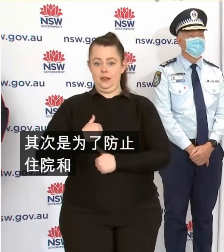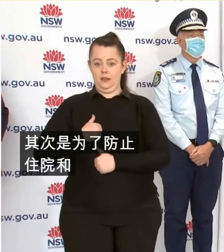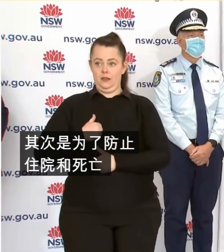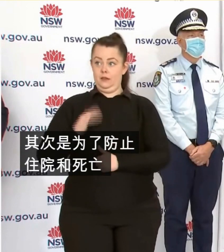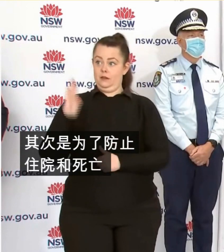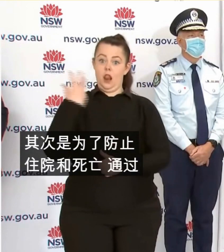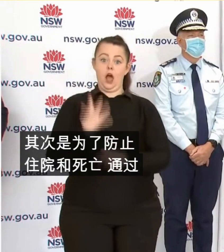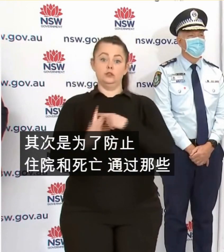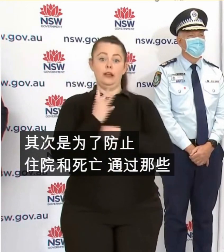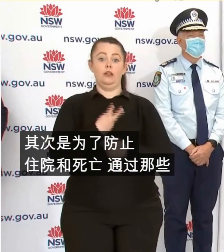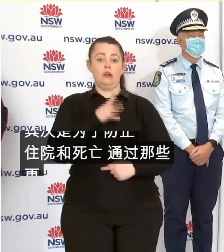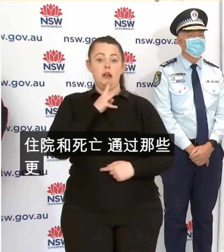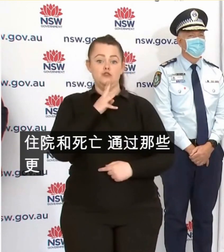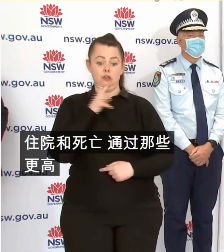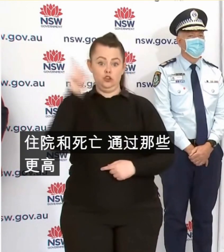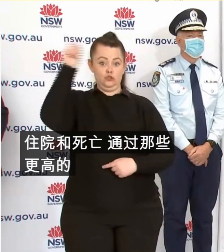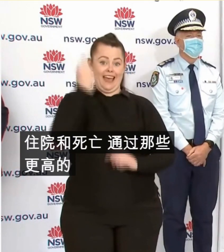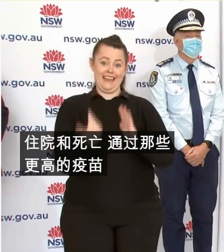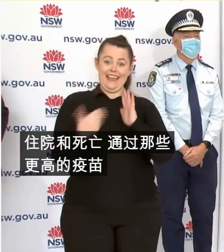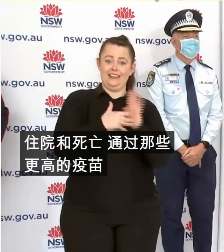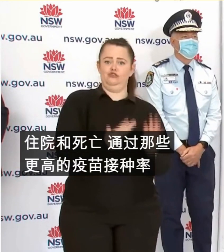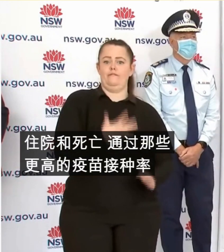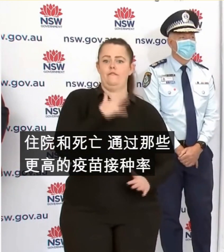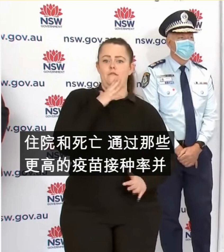prevent hospitalisation and death through those higher